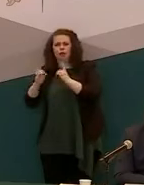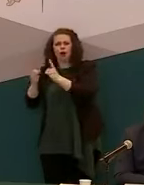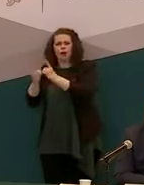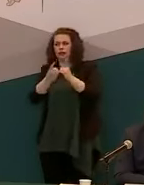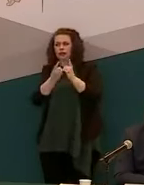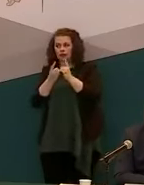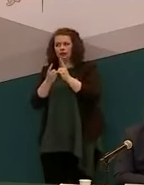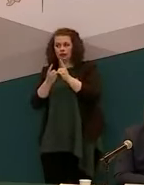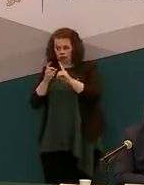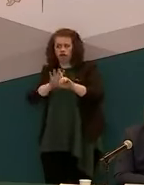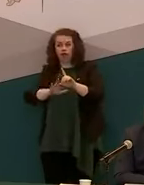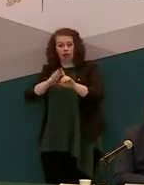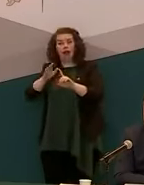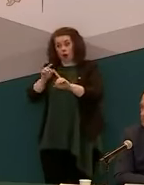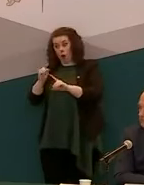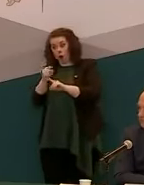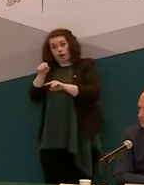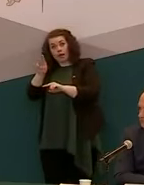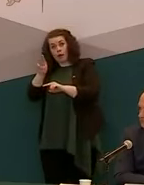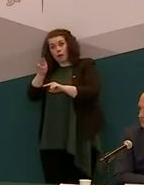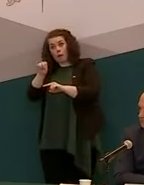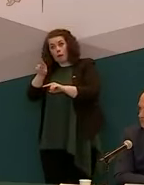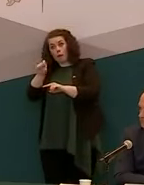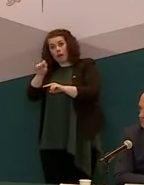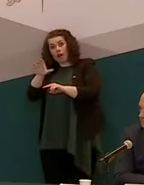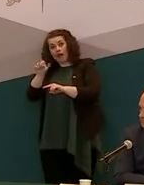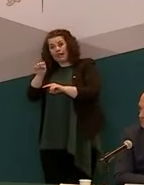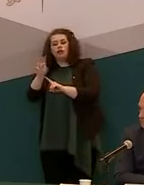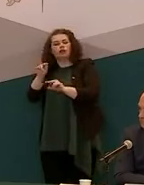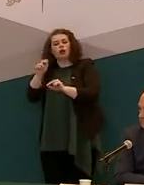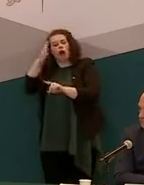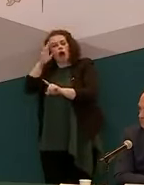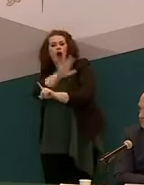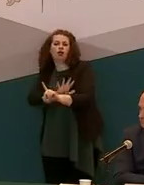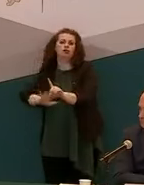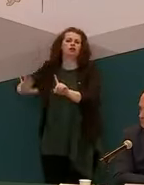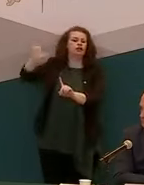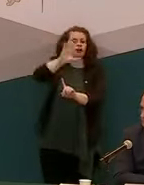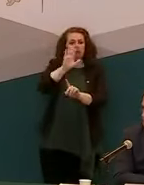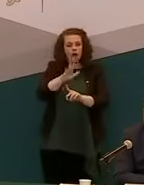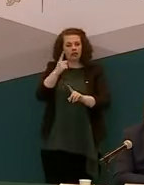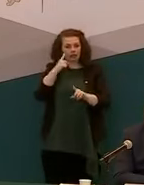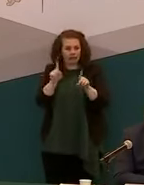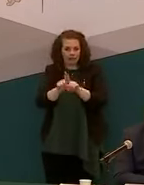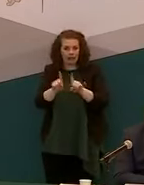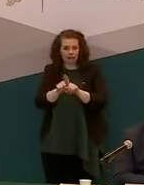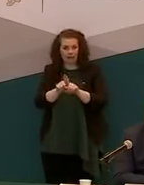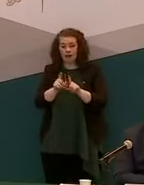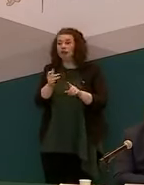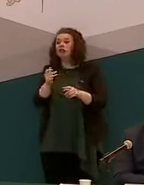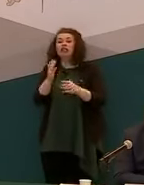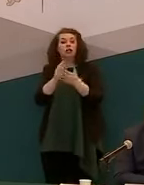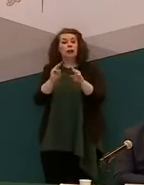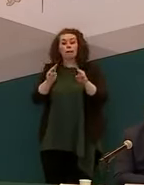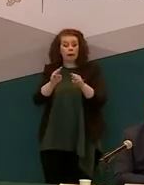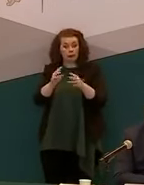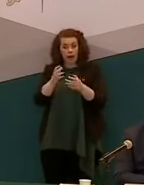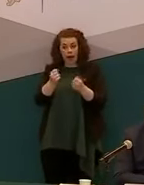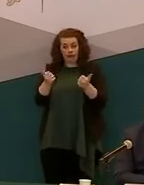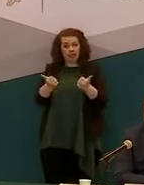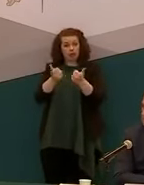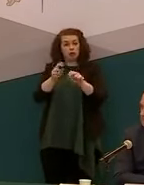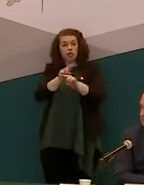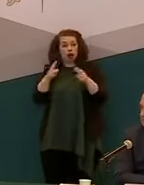testing and involves clinical care, and it's in a very vulnerable setting in people who present unusually, atypically, and